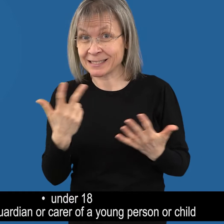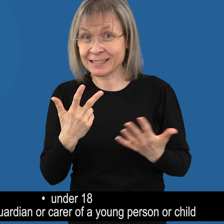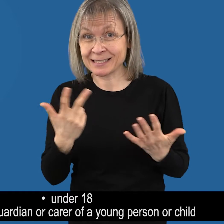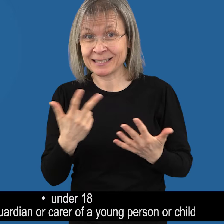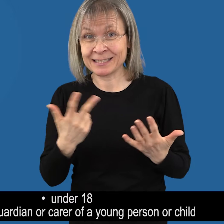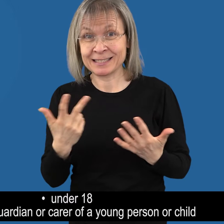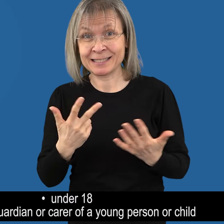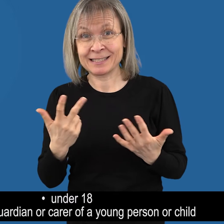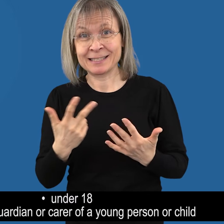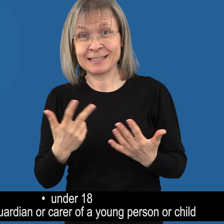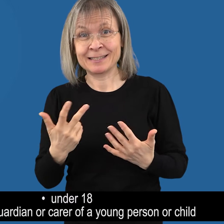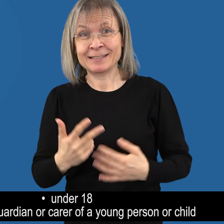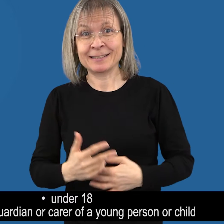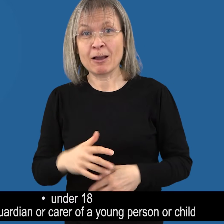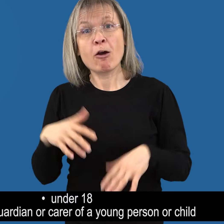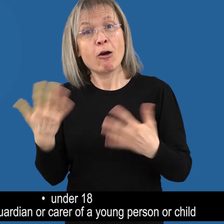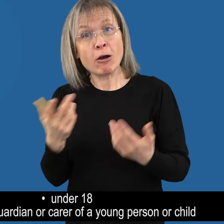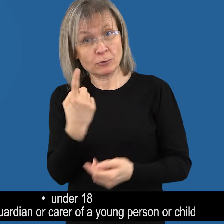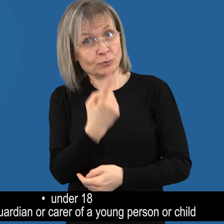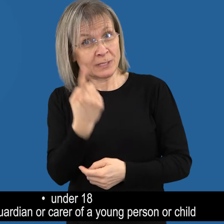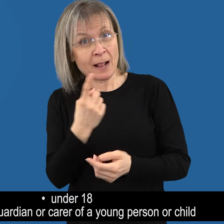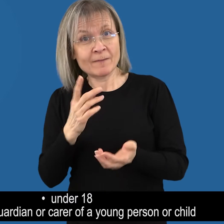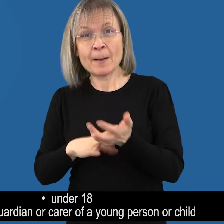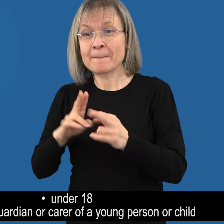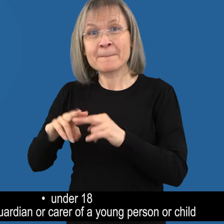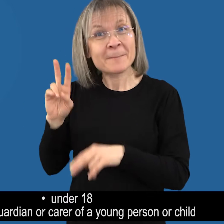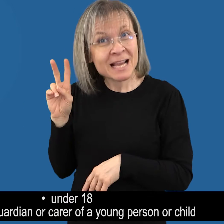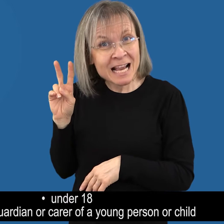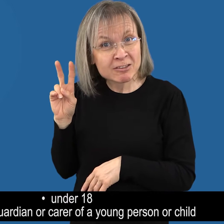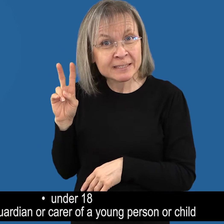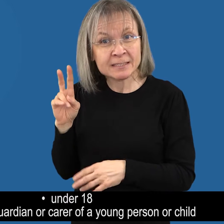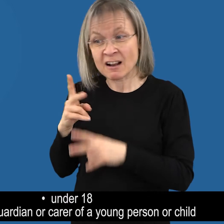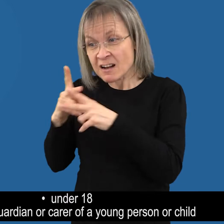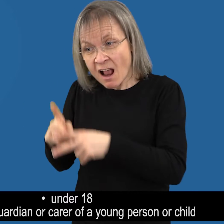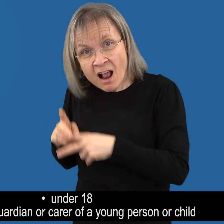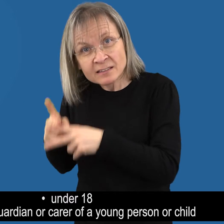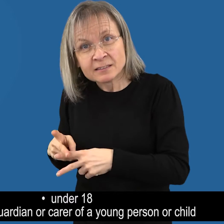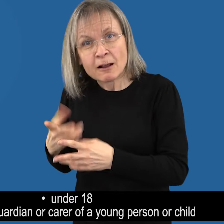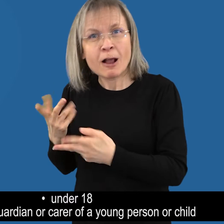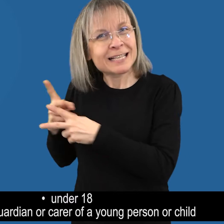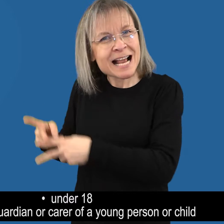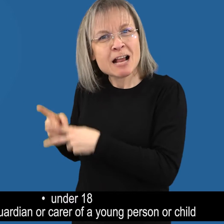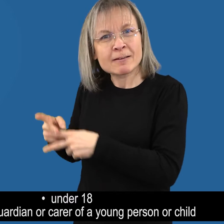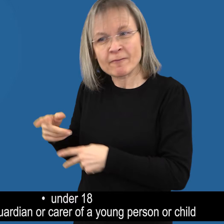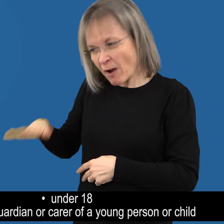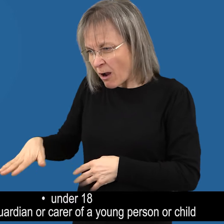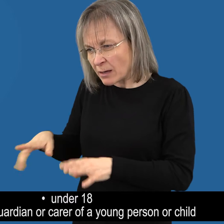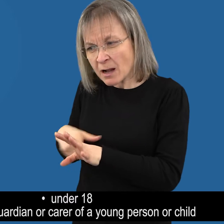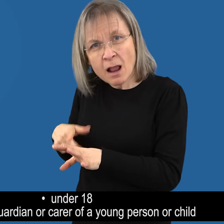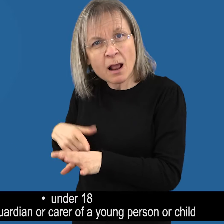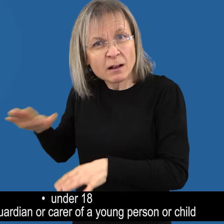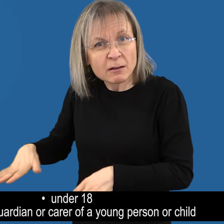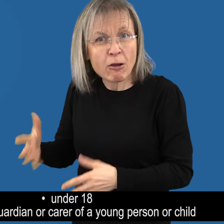18, a parent, guardian or carer of a young person or child.